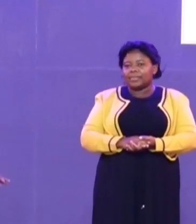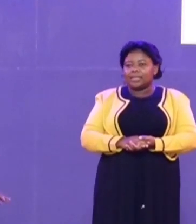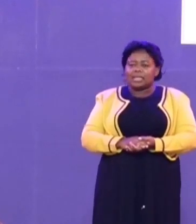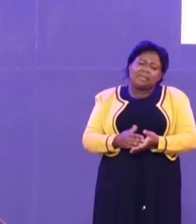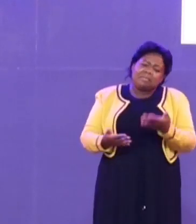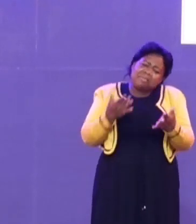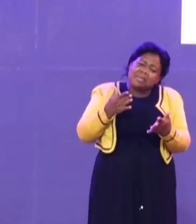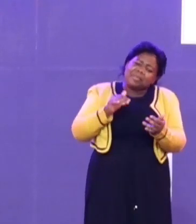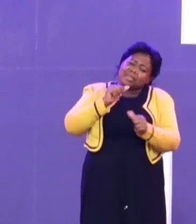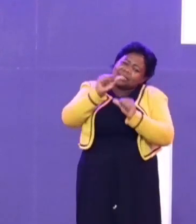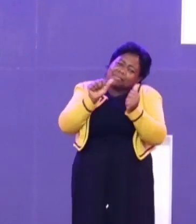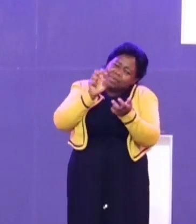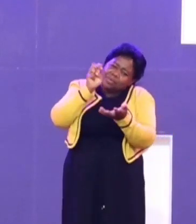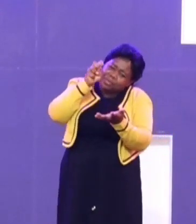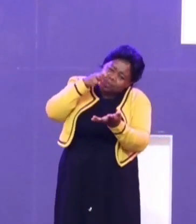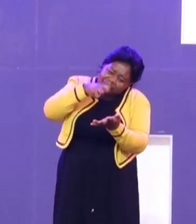over-kneeling.